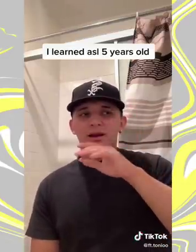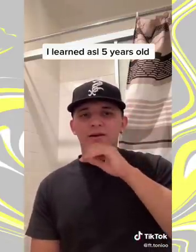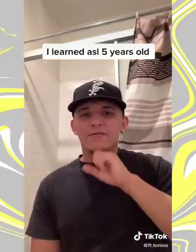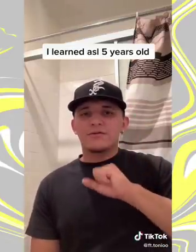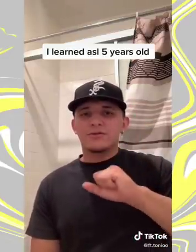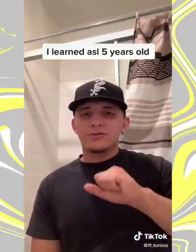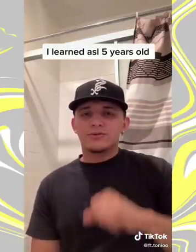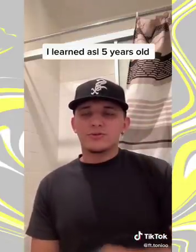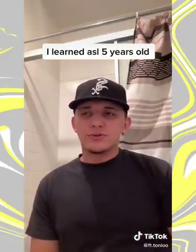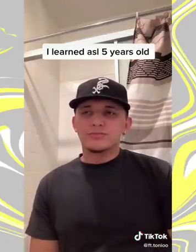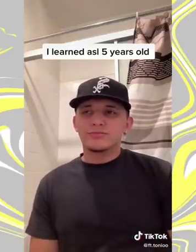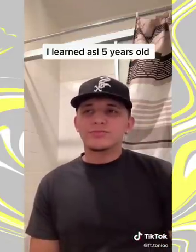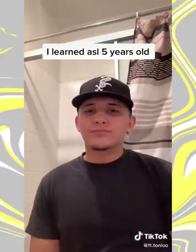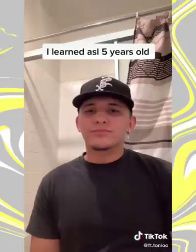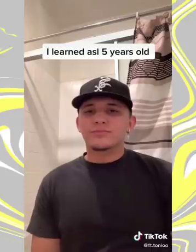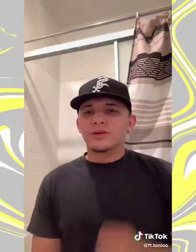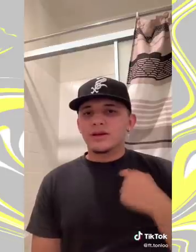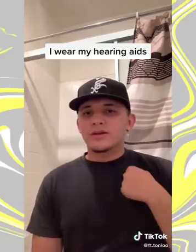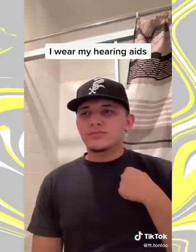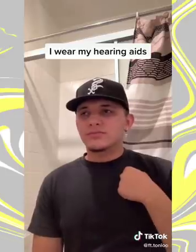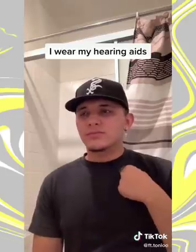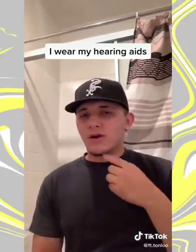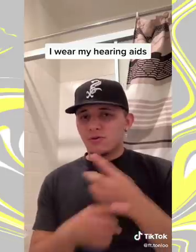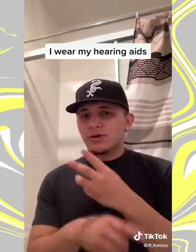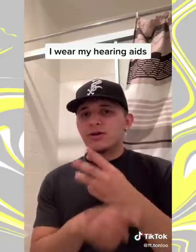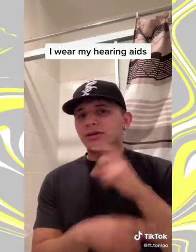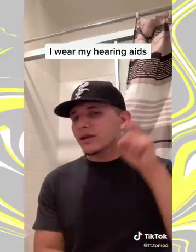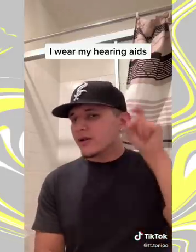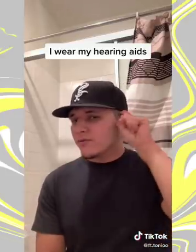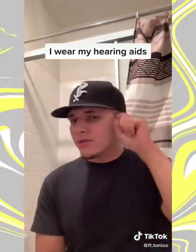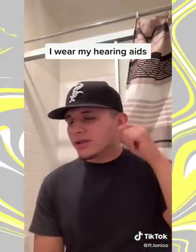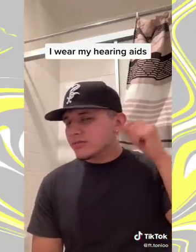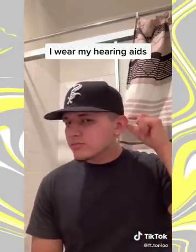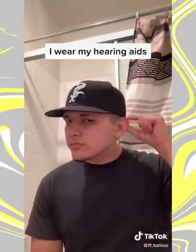You gave me a shoulder when I needed it.